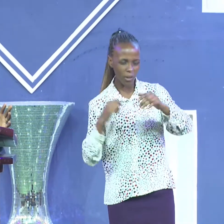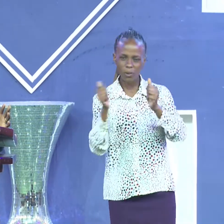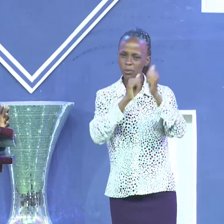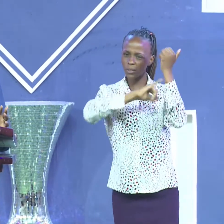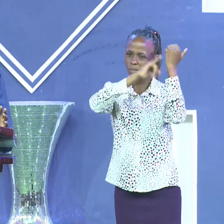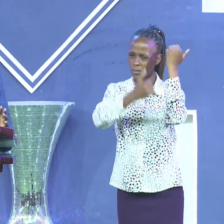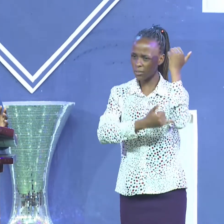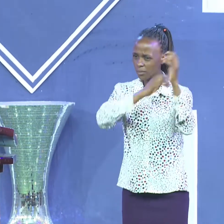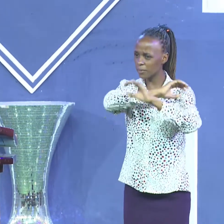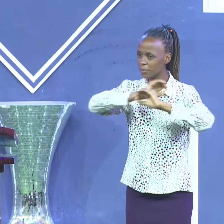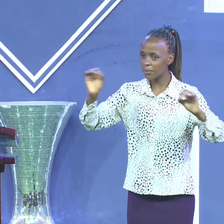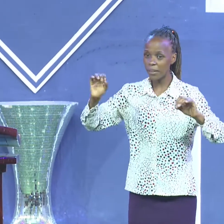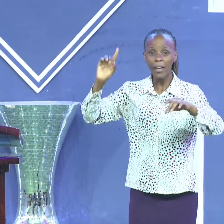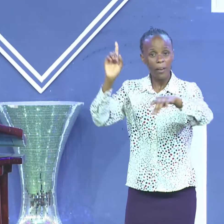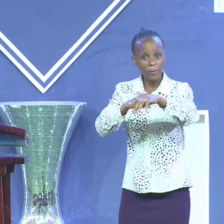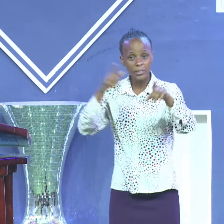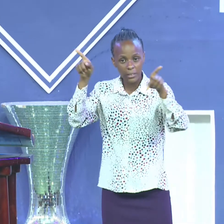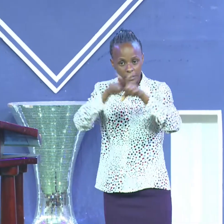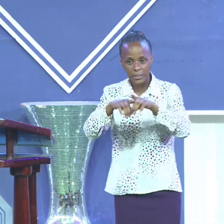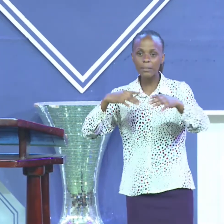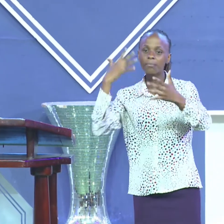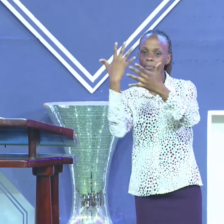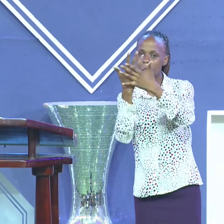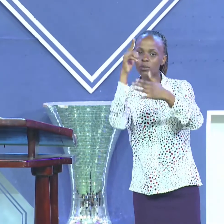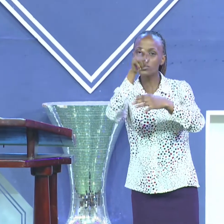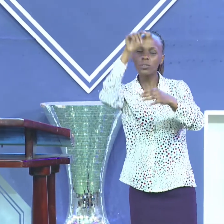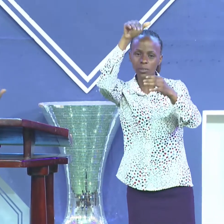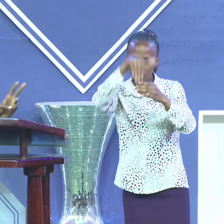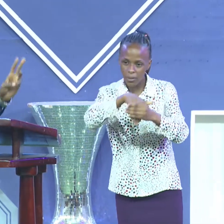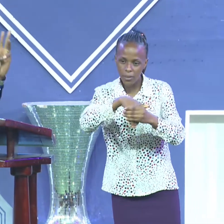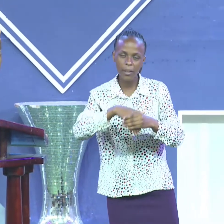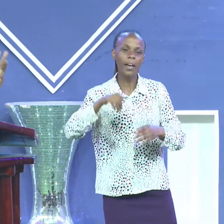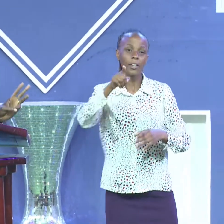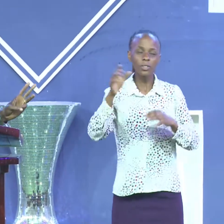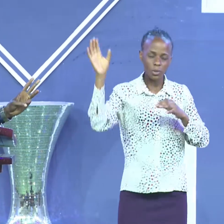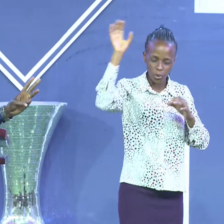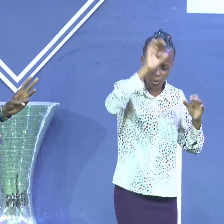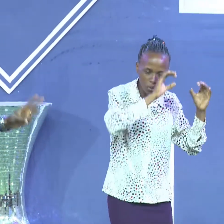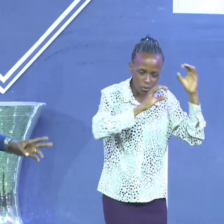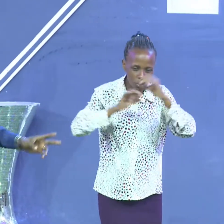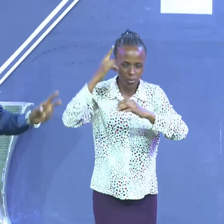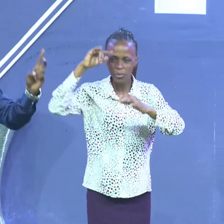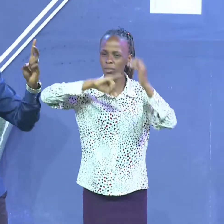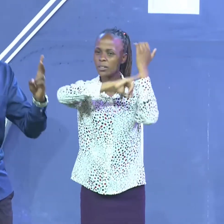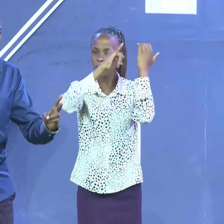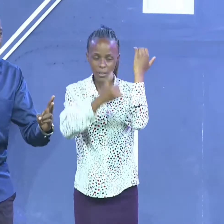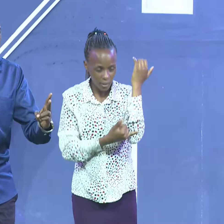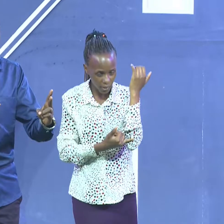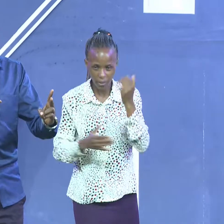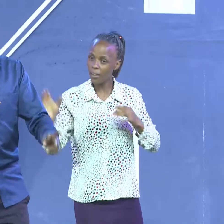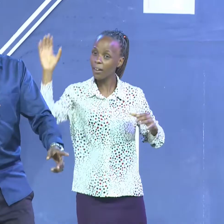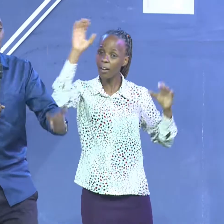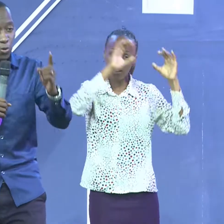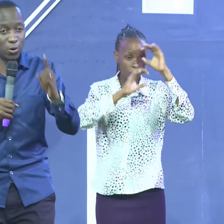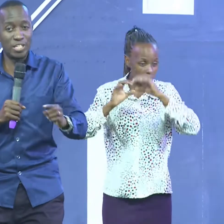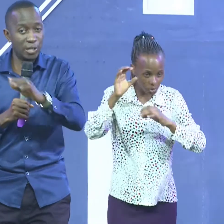be in a situation where you have no job. And that is the prison in which you are. You've searched out for the job. And